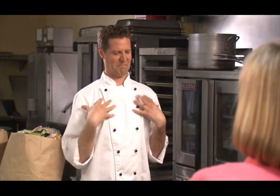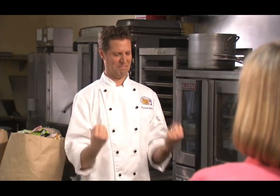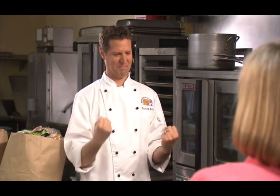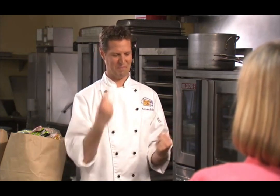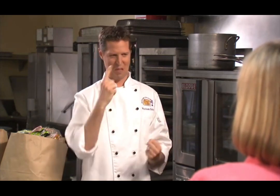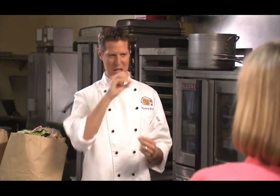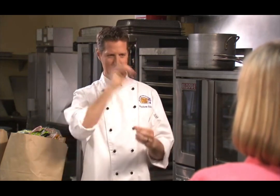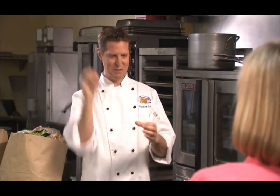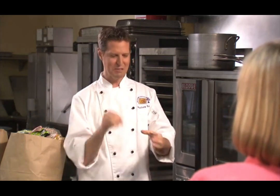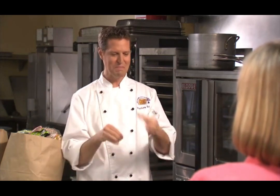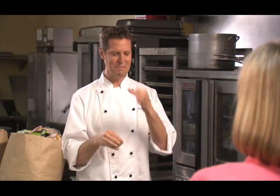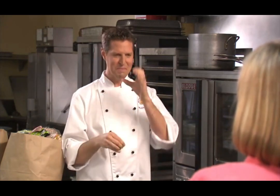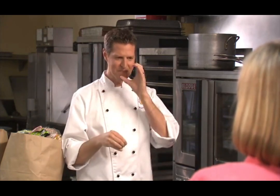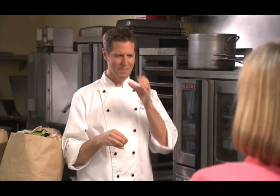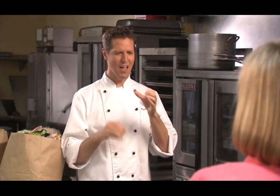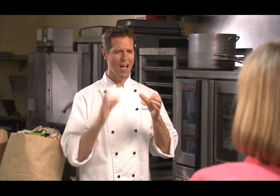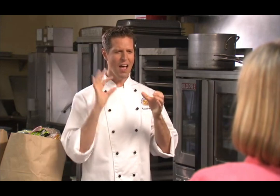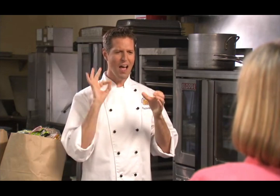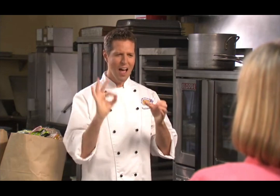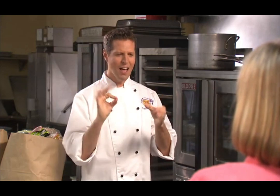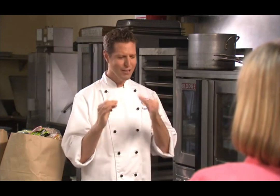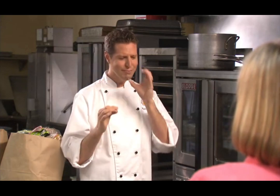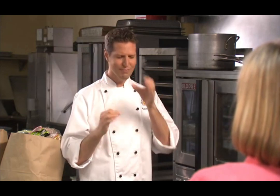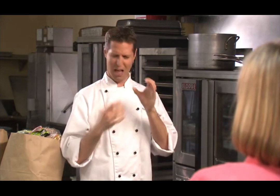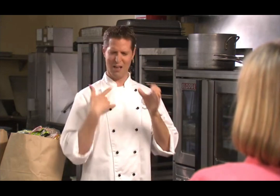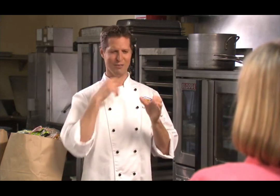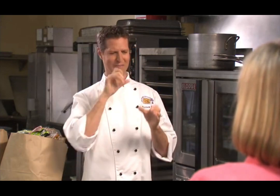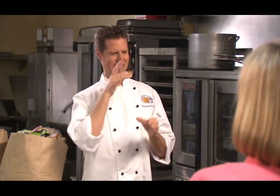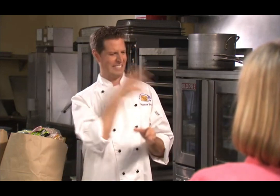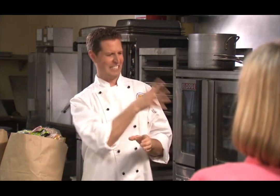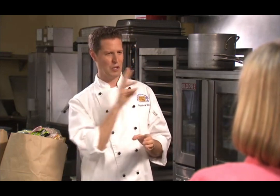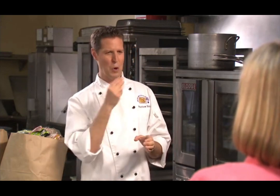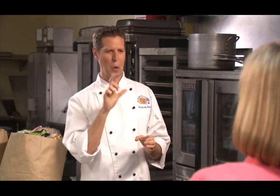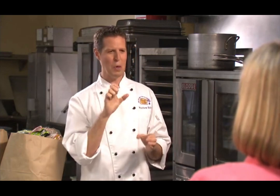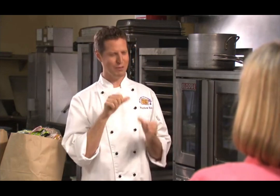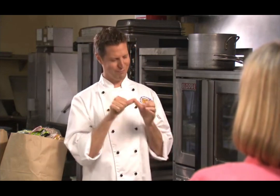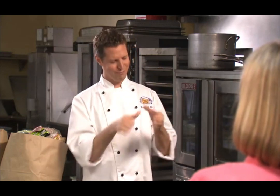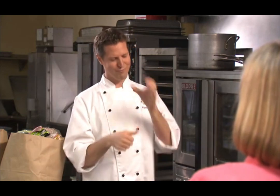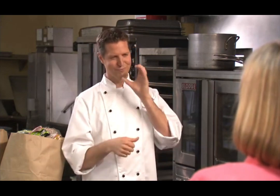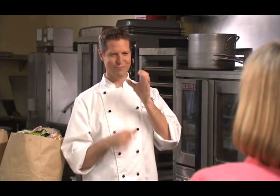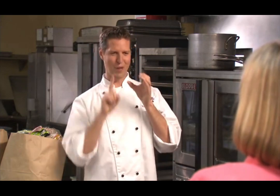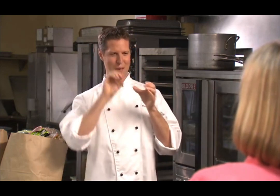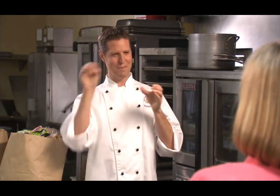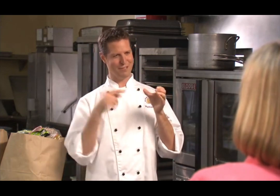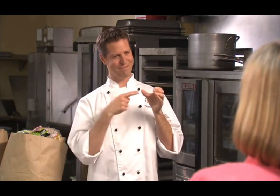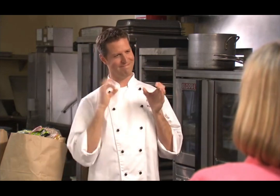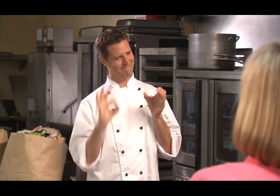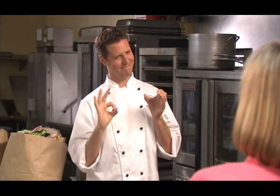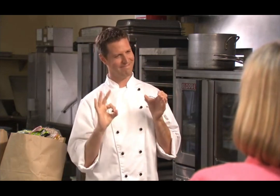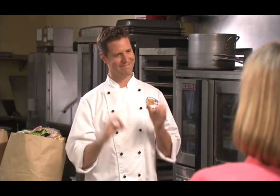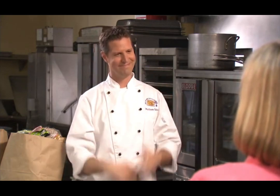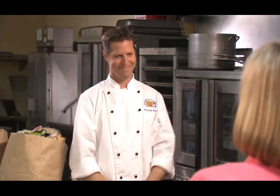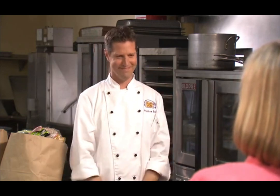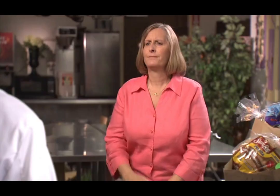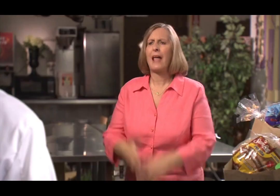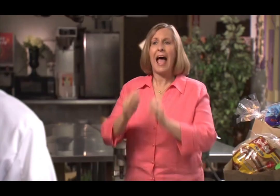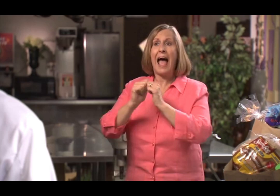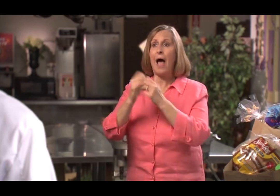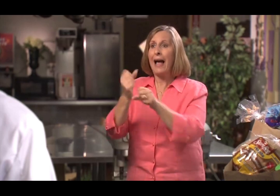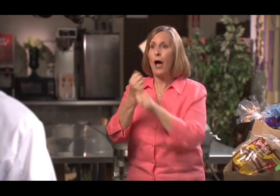Finally, be brave and go with pure 1% milk. Now I don't even like whole milk. I've been drinking 1% ever since.